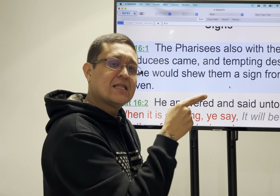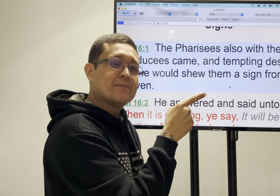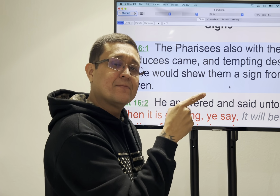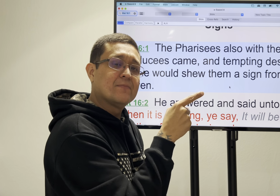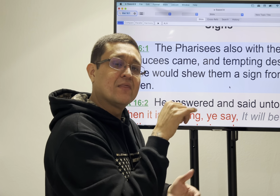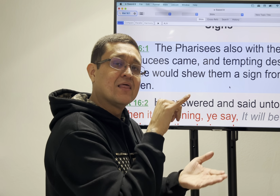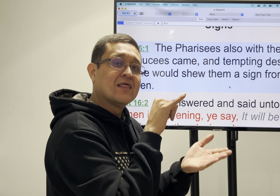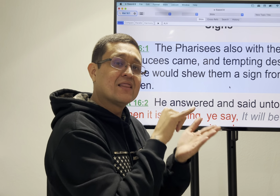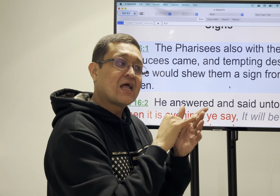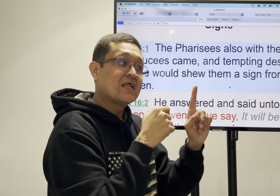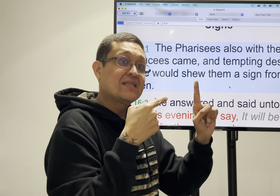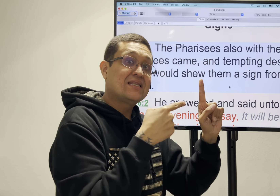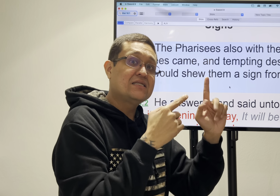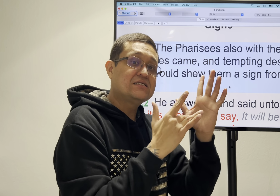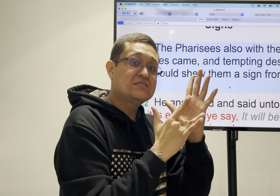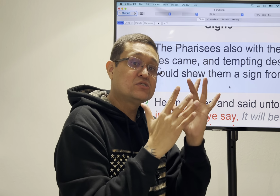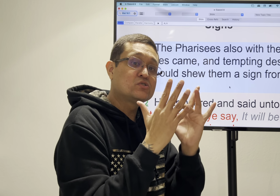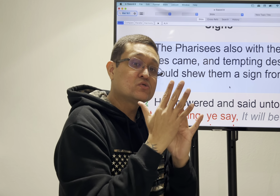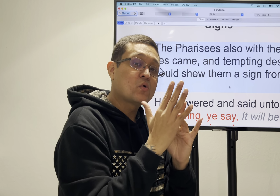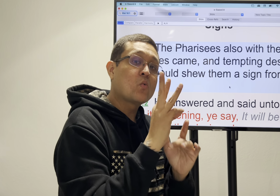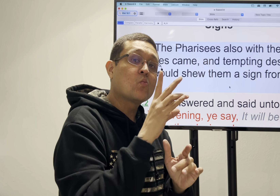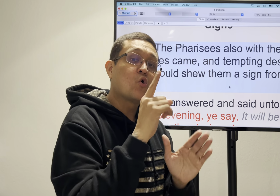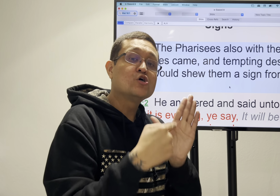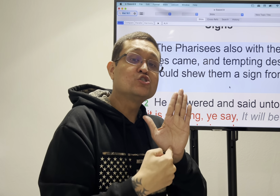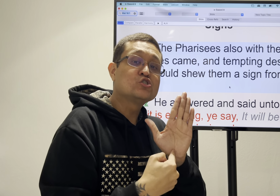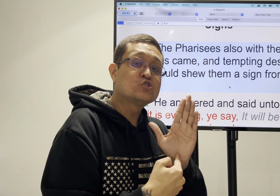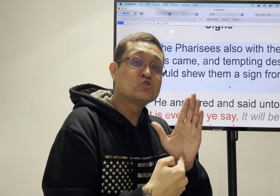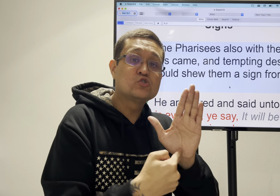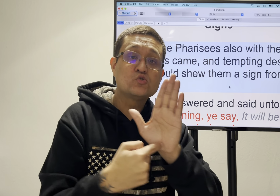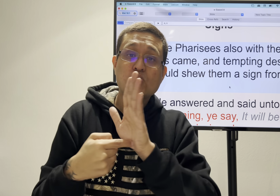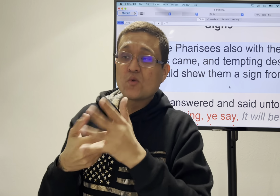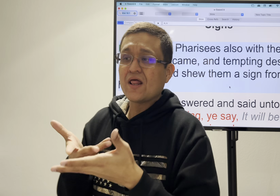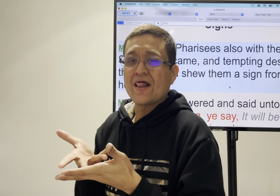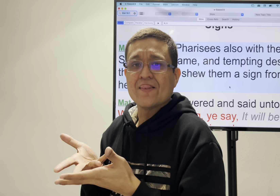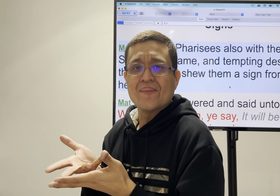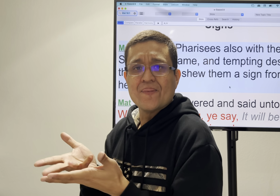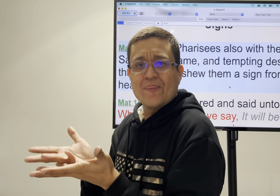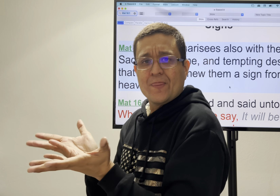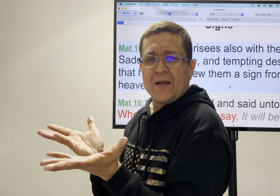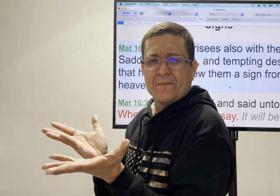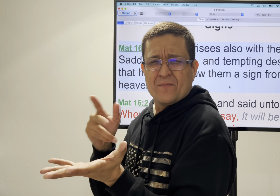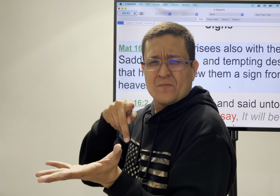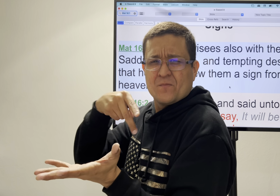They desired him that he, meaning Jesus, would show them